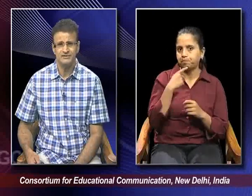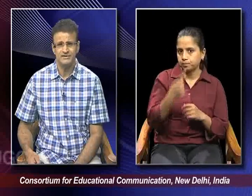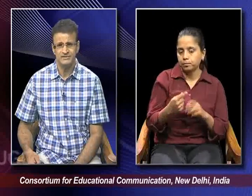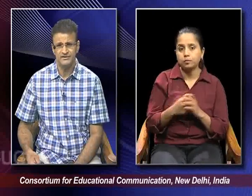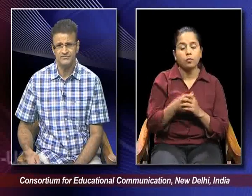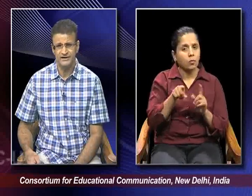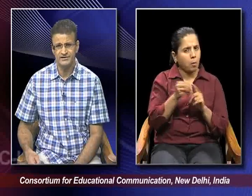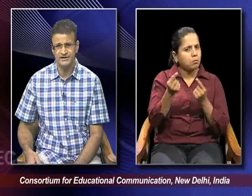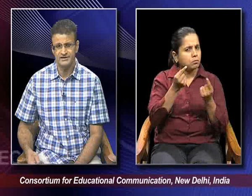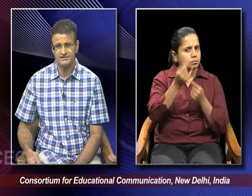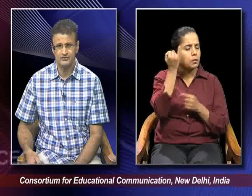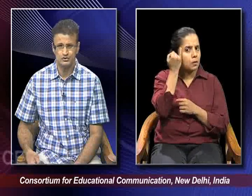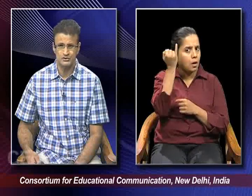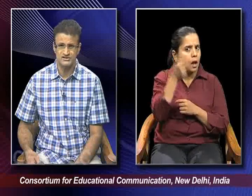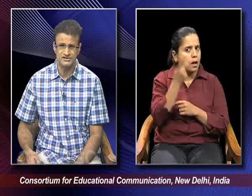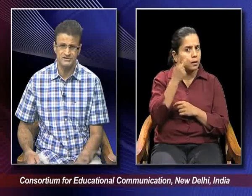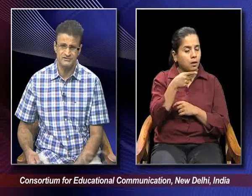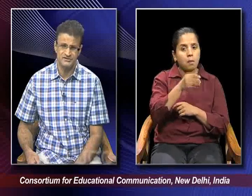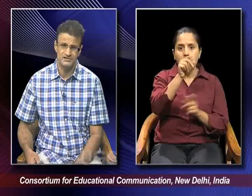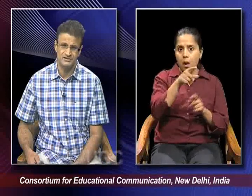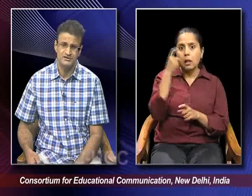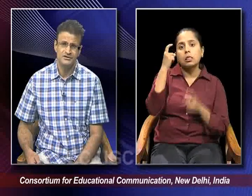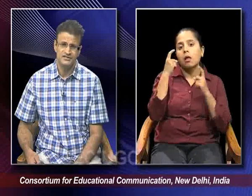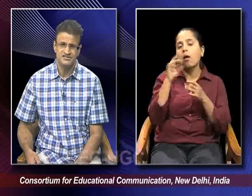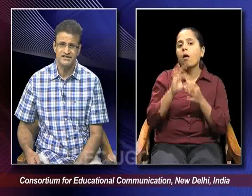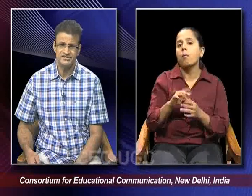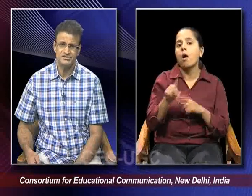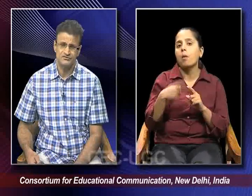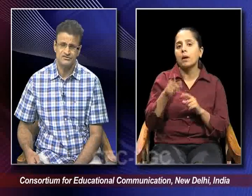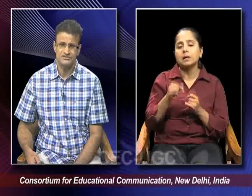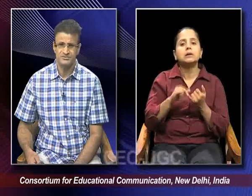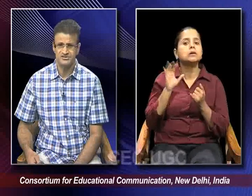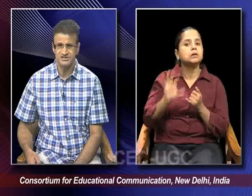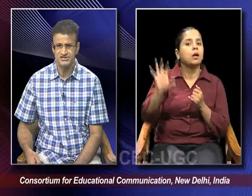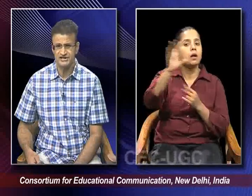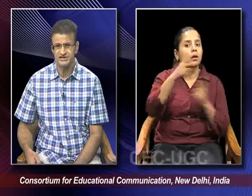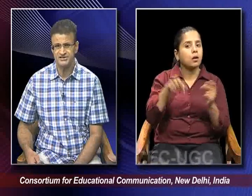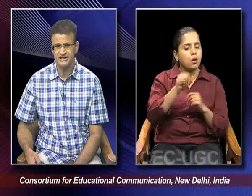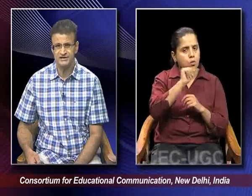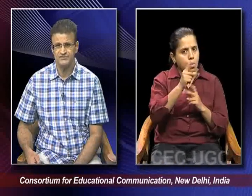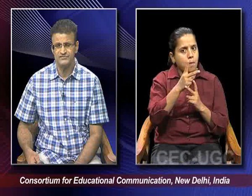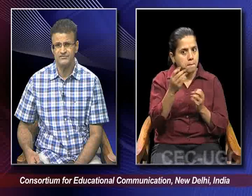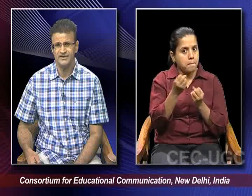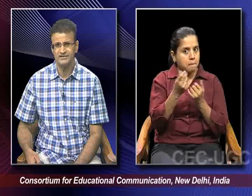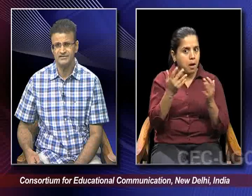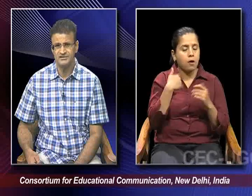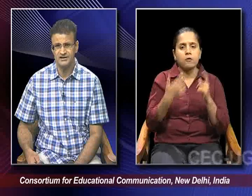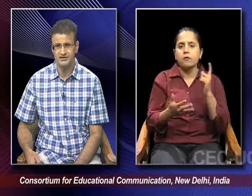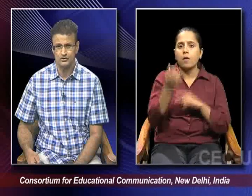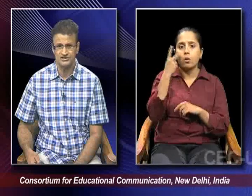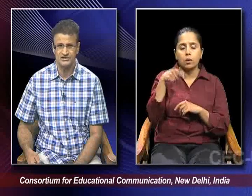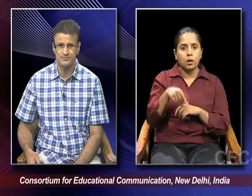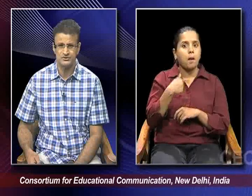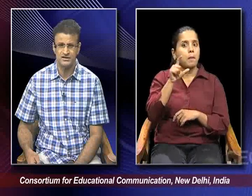well, where we find that they were also concerned with the states, which were the princely states, and where we find that The Terror